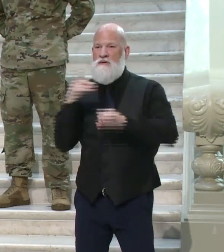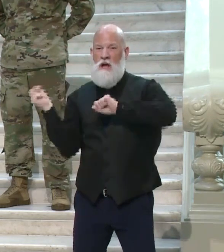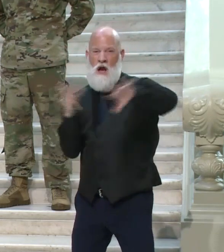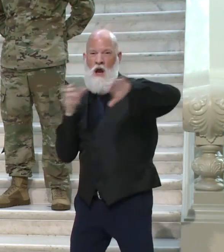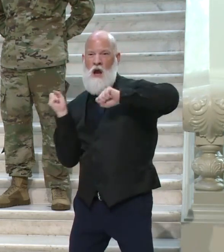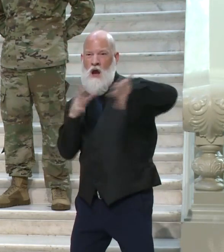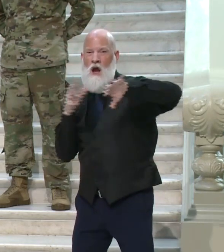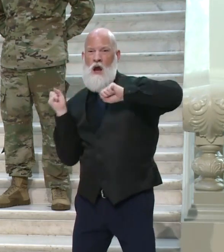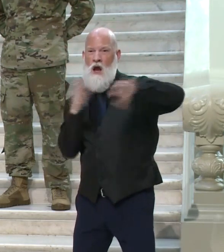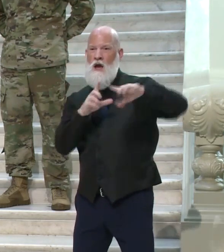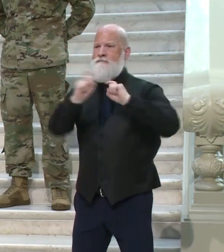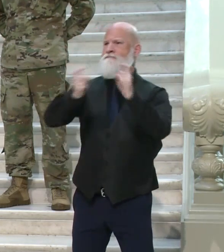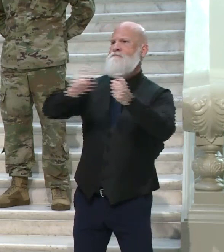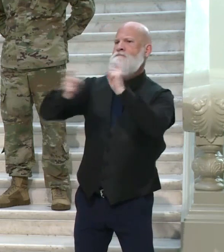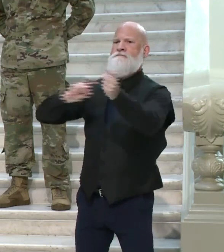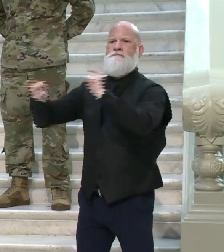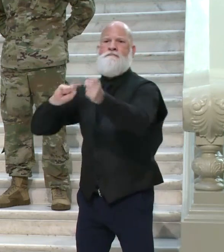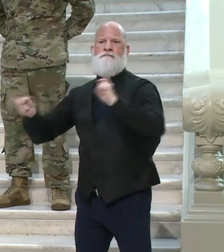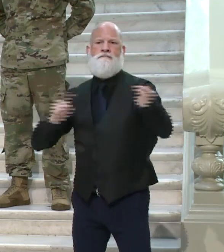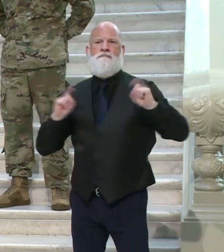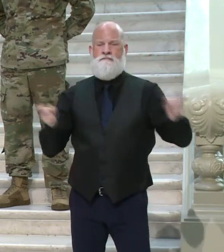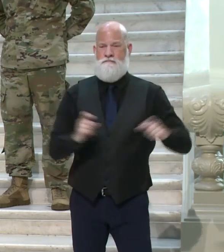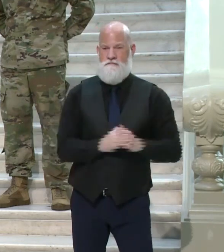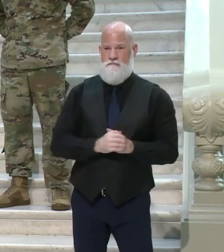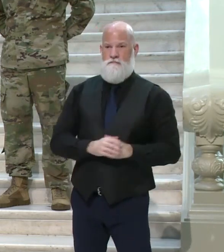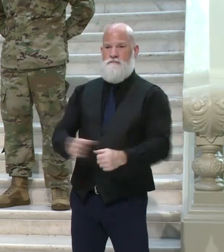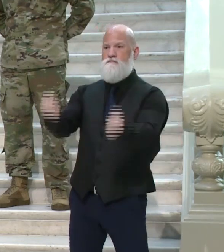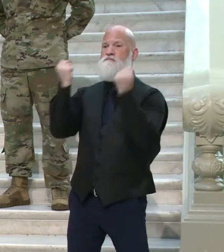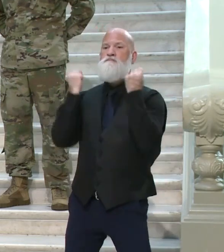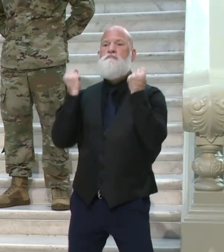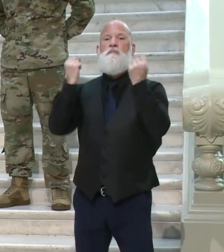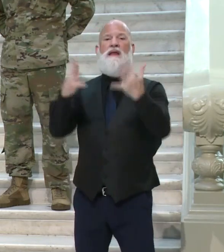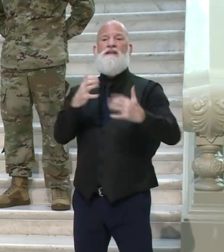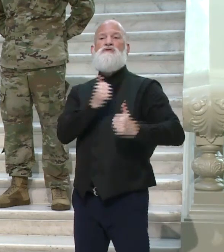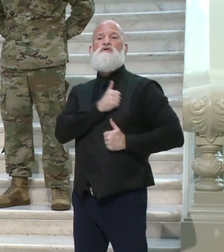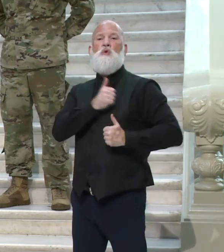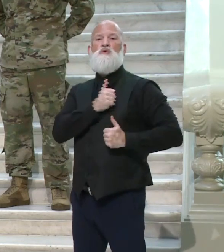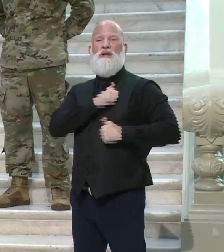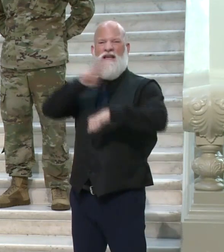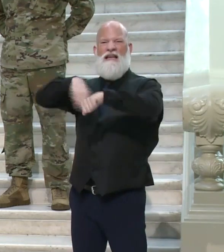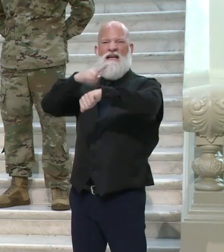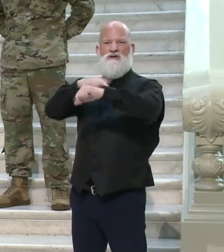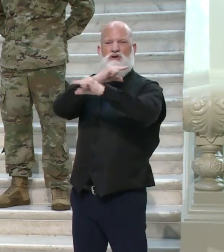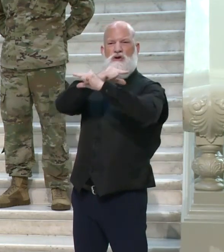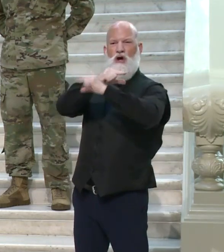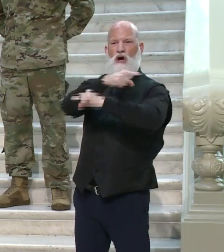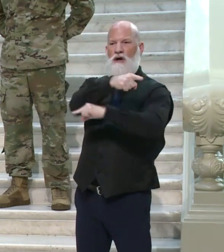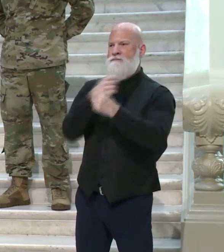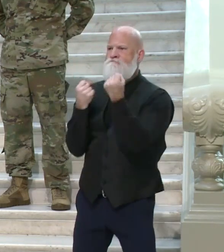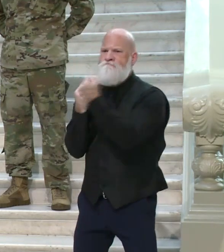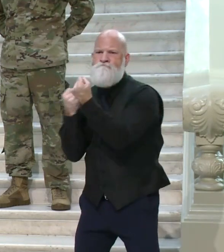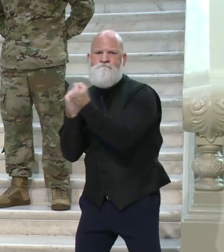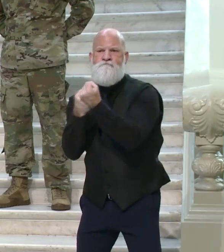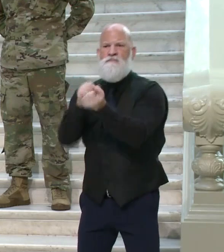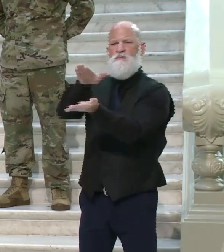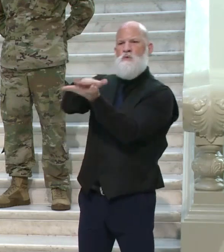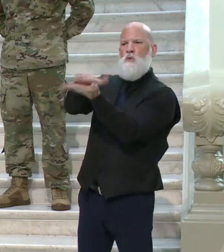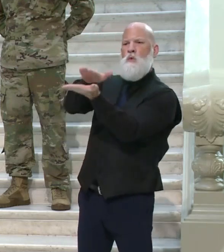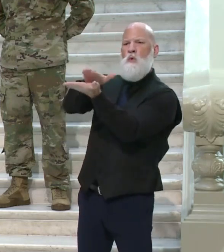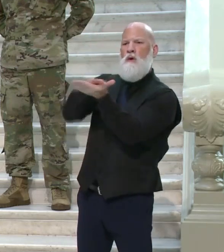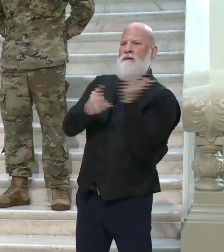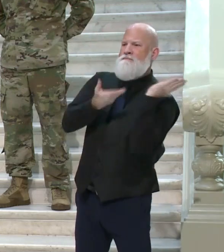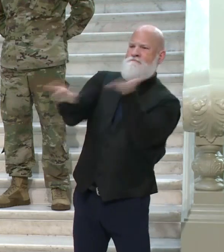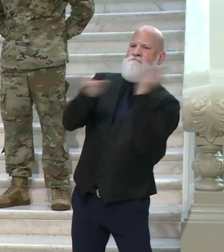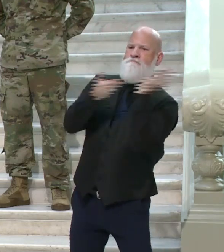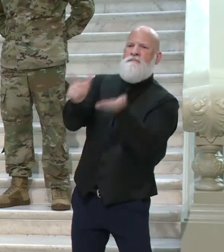with school lunch deliveries, supporting the delivery of over 137,000 meals to students just in Fulton